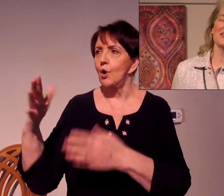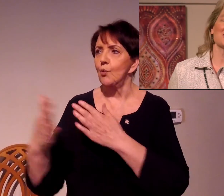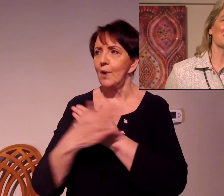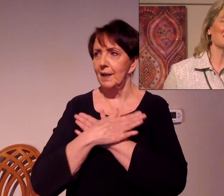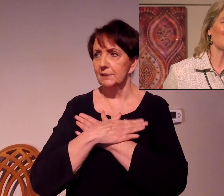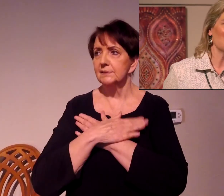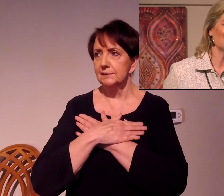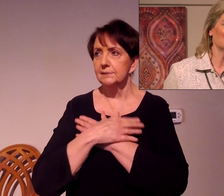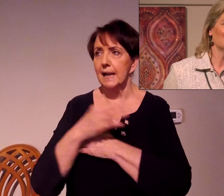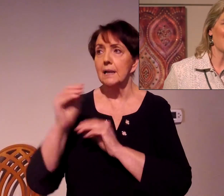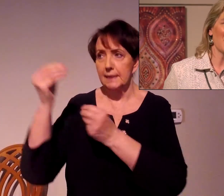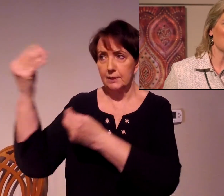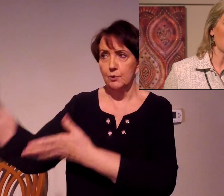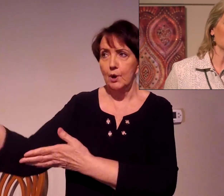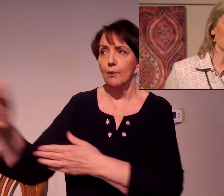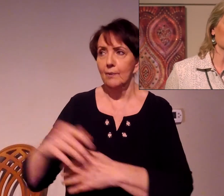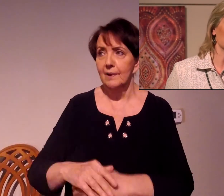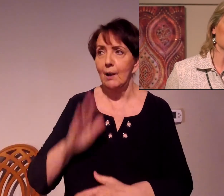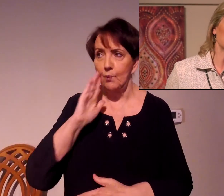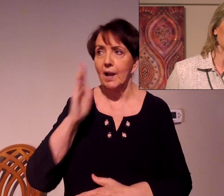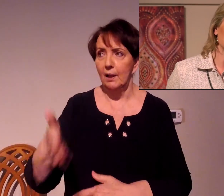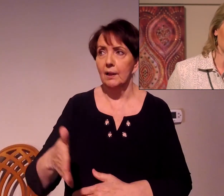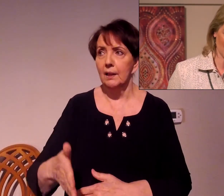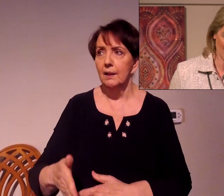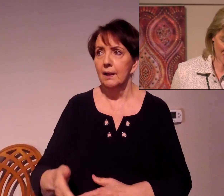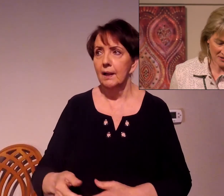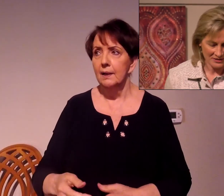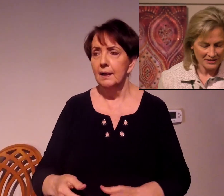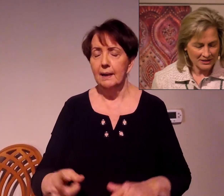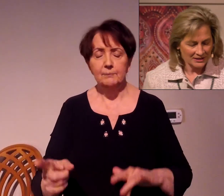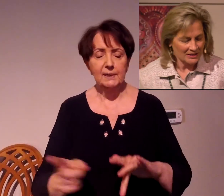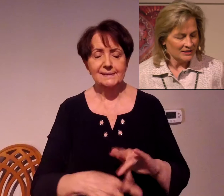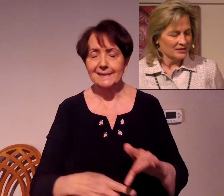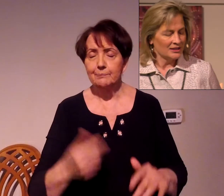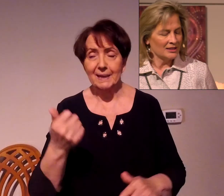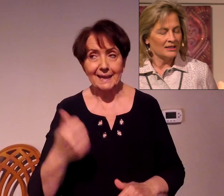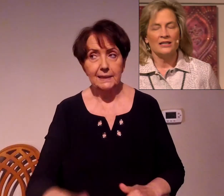I'll give you a signal. I'm not skipping any of this good.